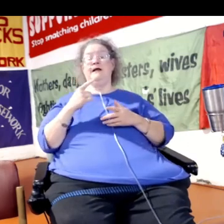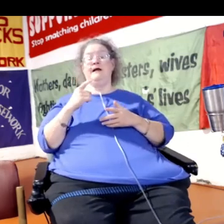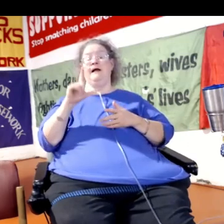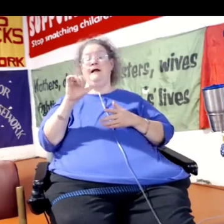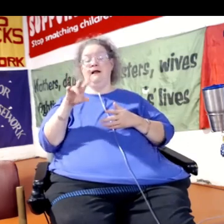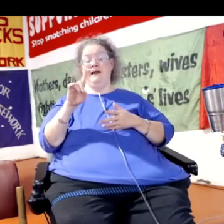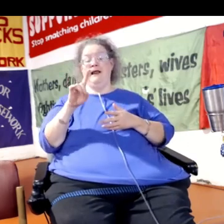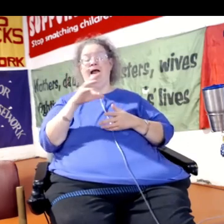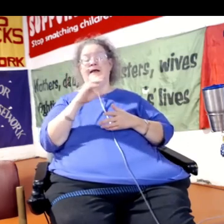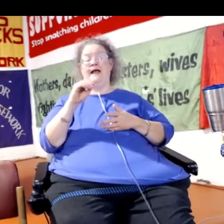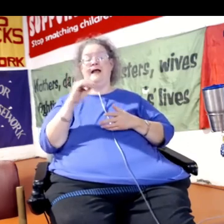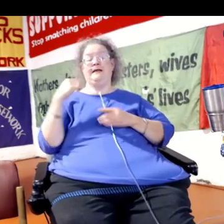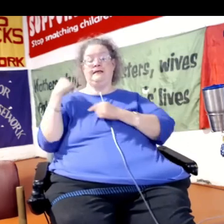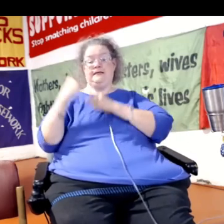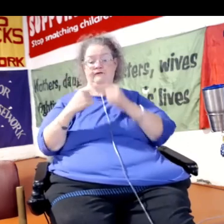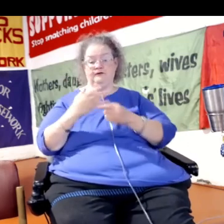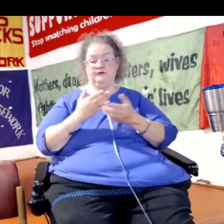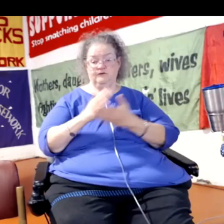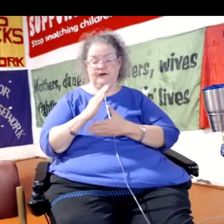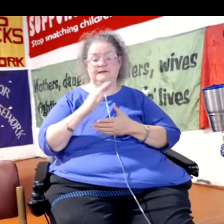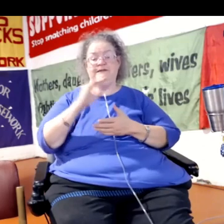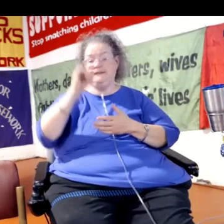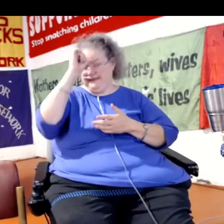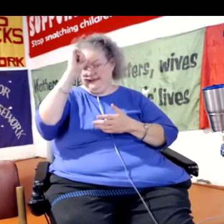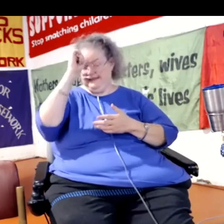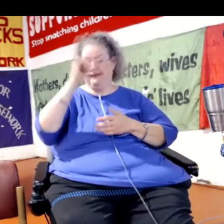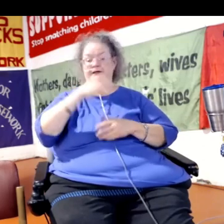in India, Ghana, and Zambia.